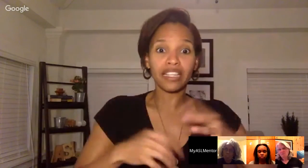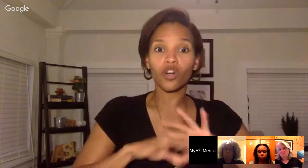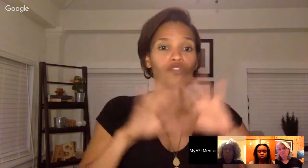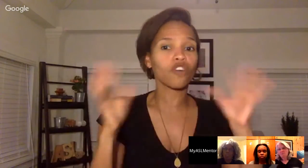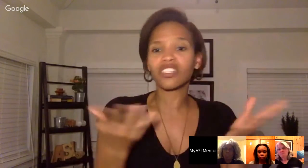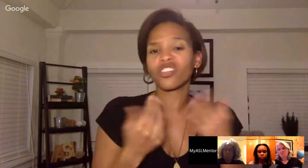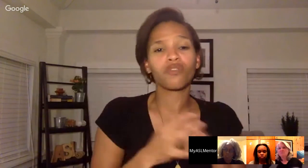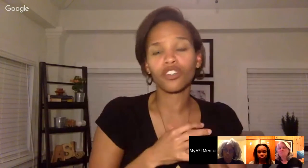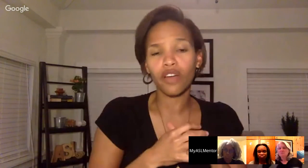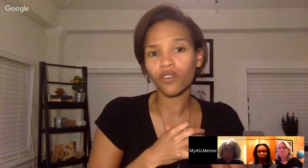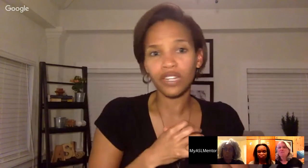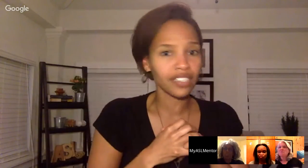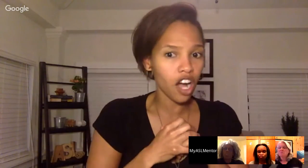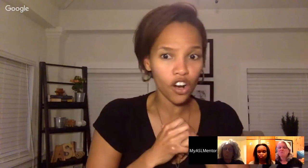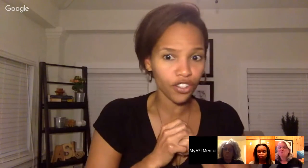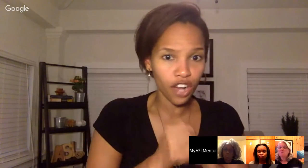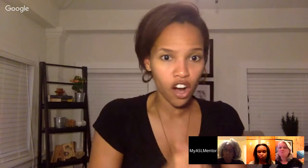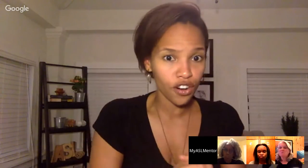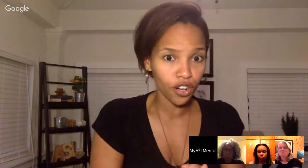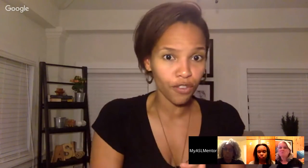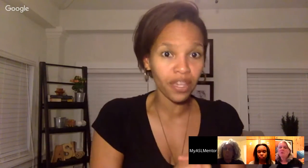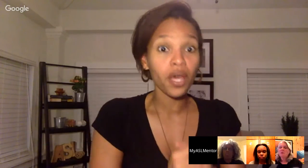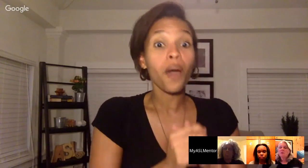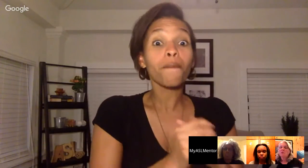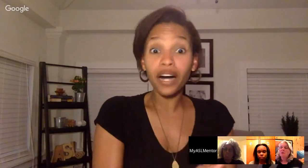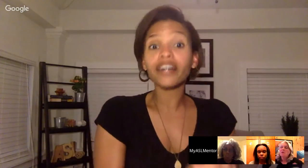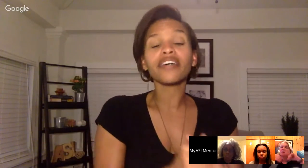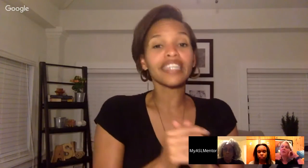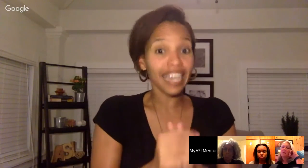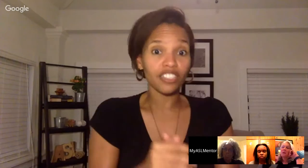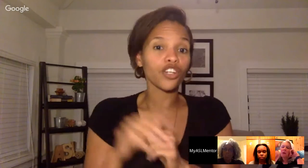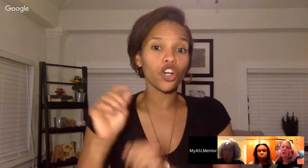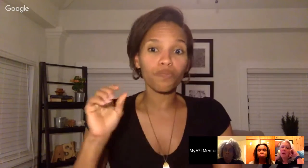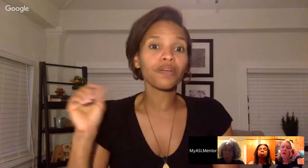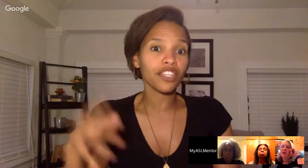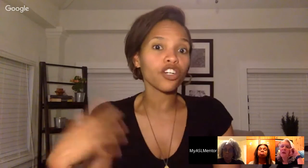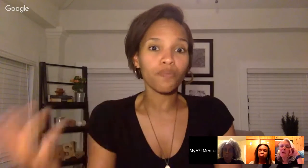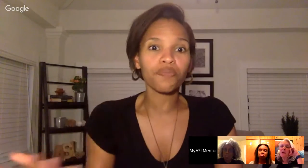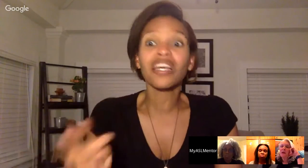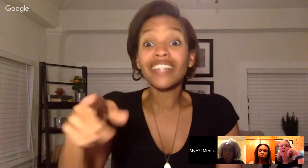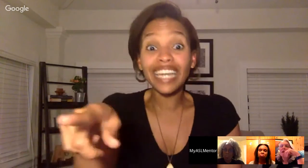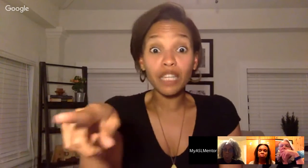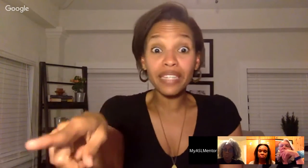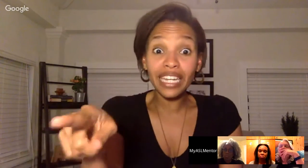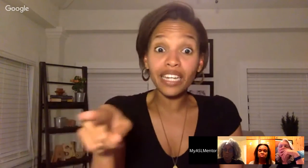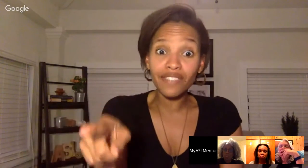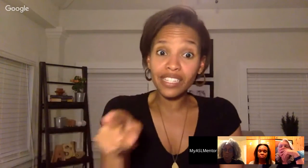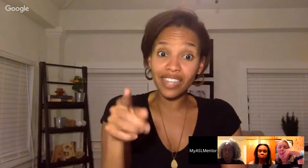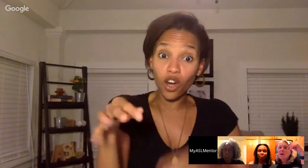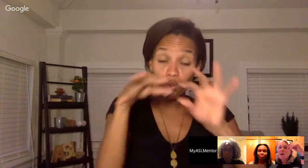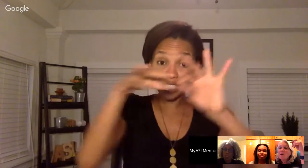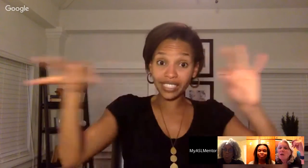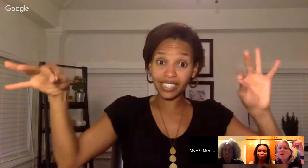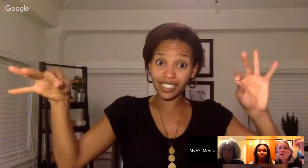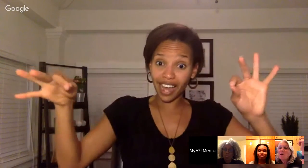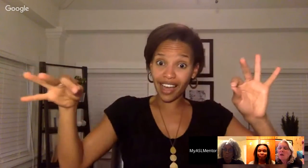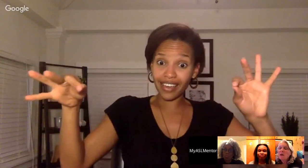the overall message. It's not hard. They're not hard at all for me. But yes, there are like at the beginning of this, that whole sentence that